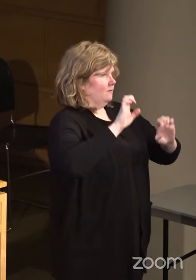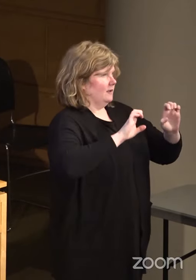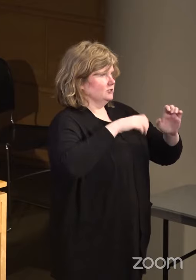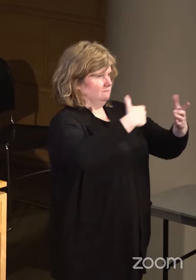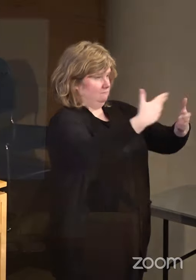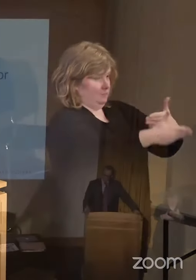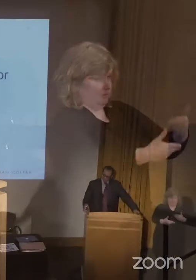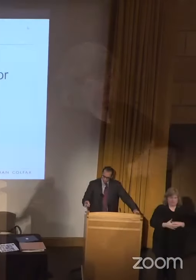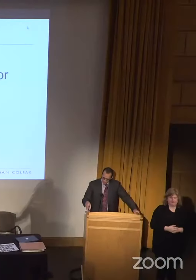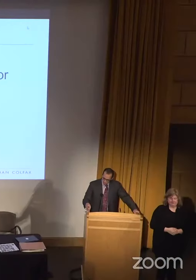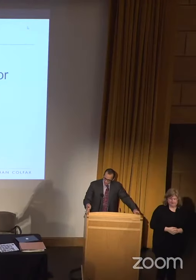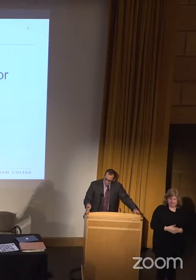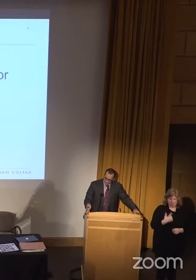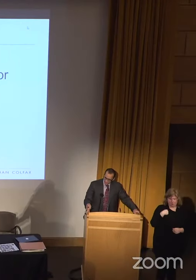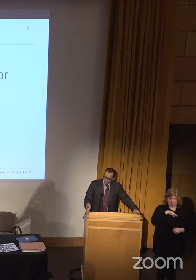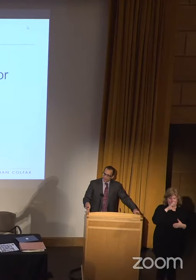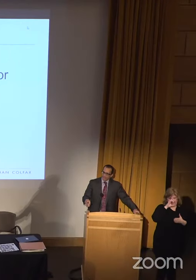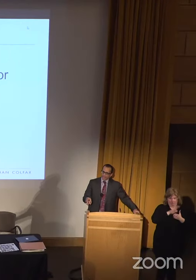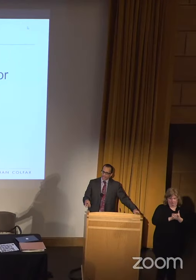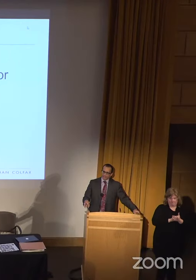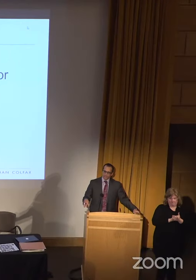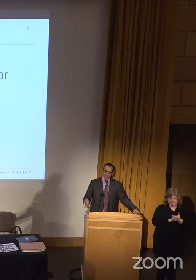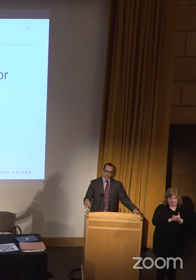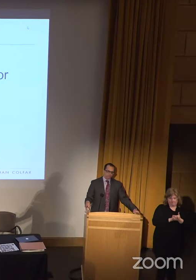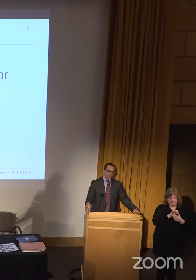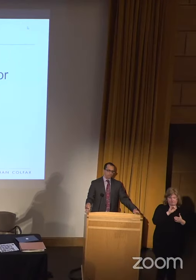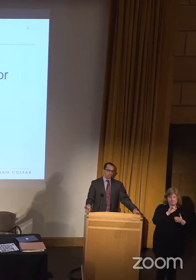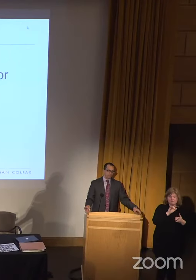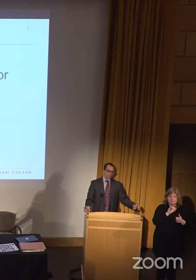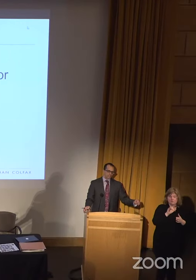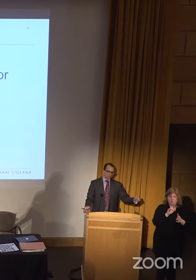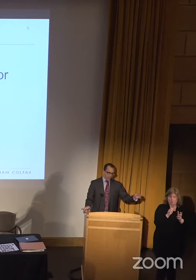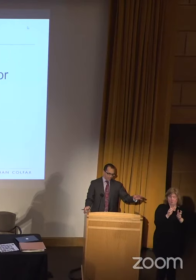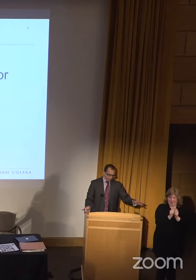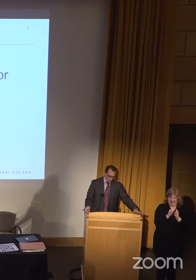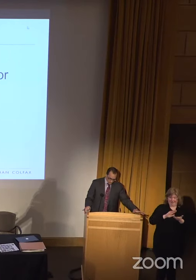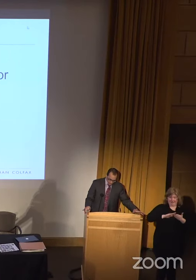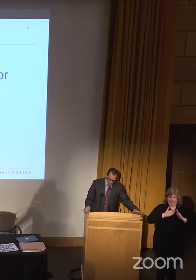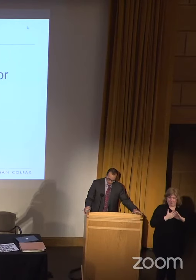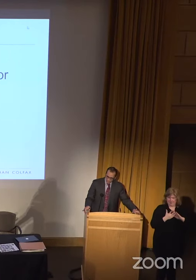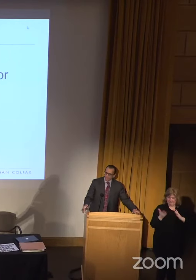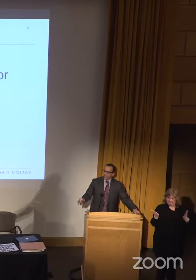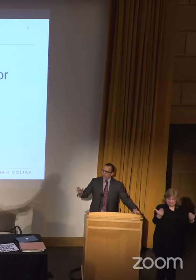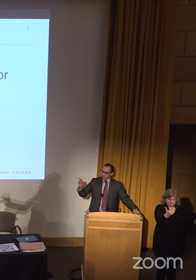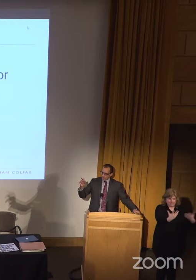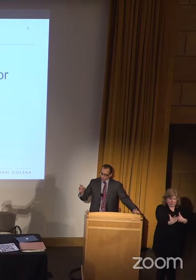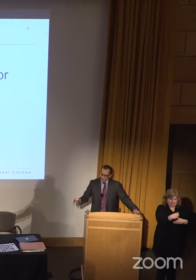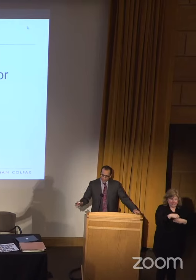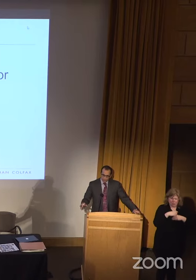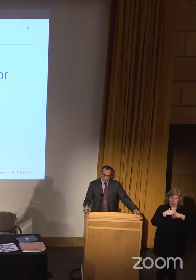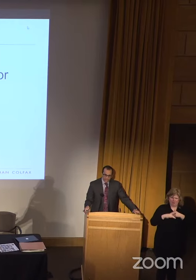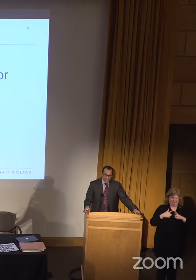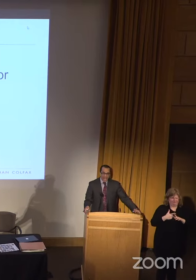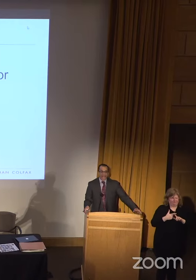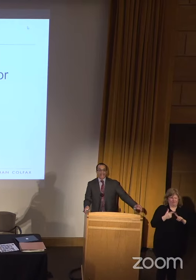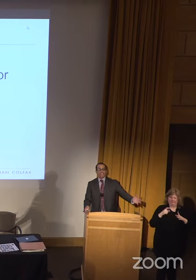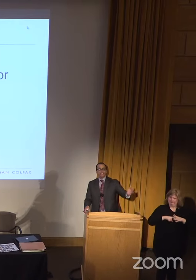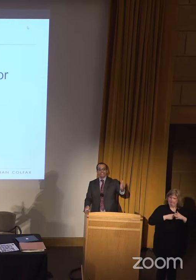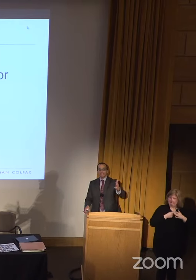process. We believe that having the community participate early, throughout,